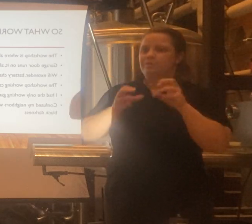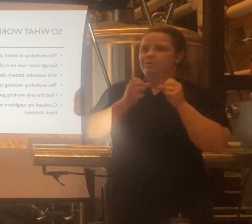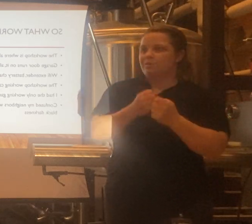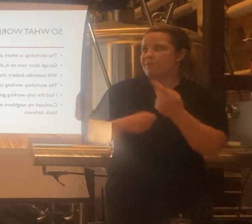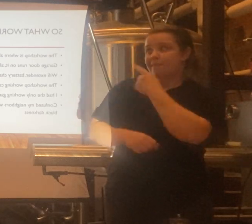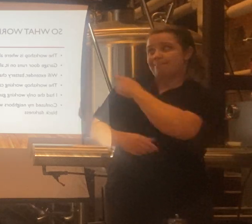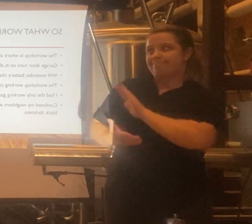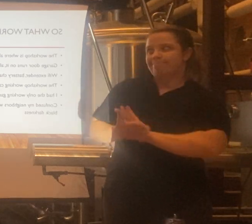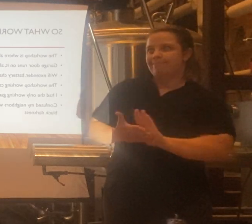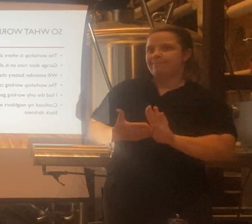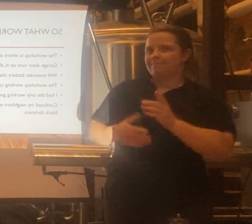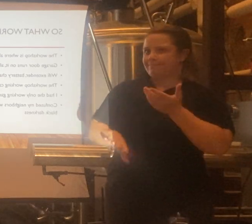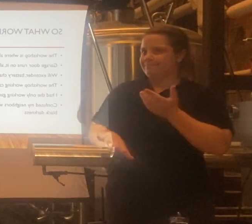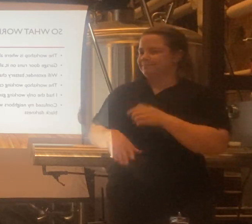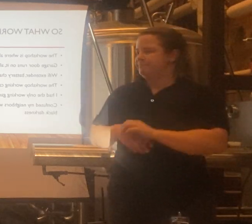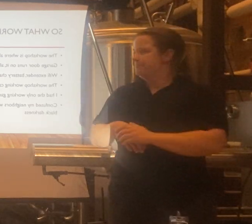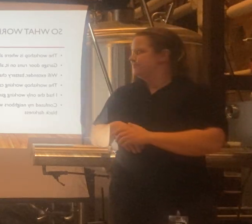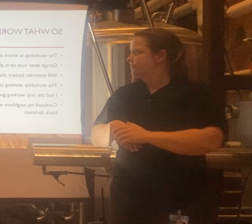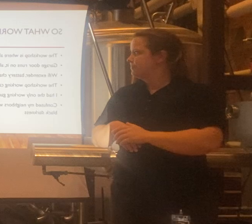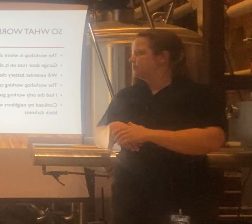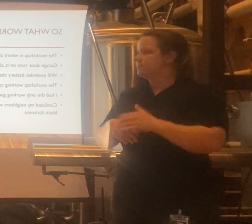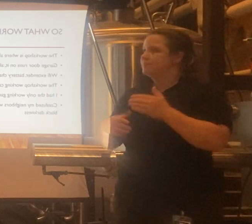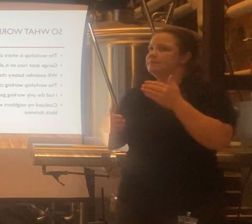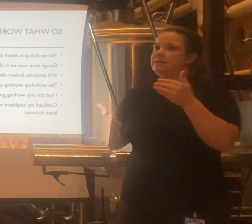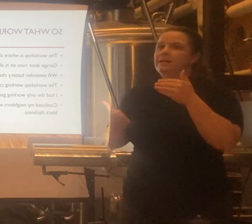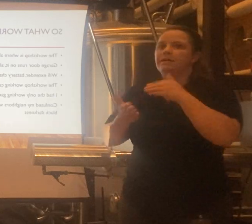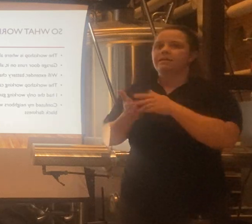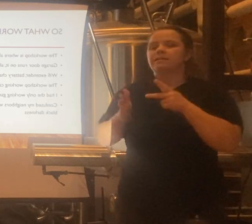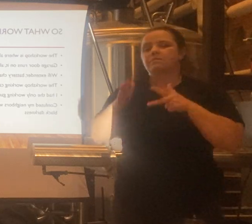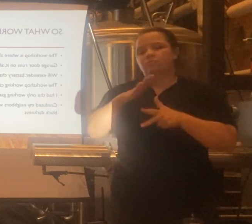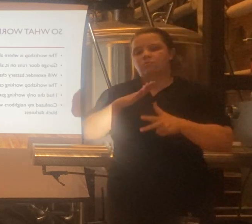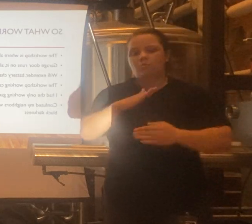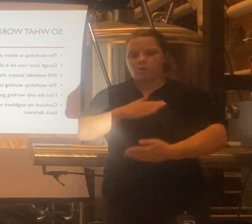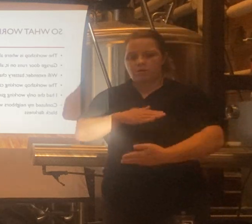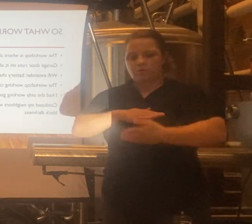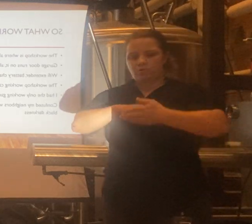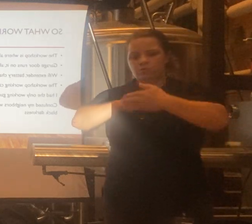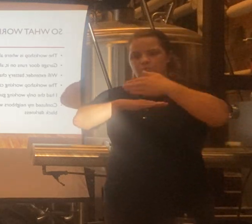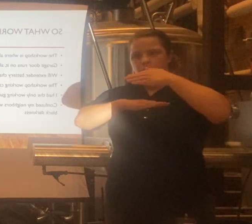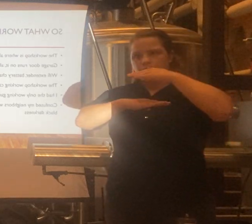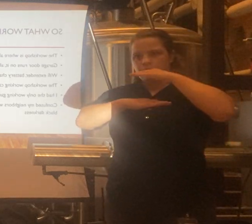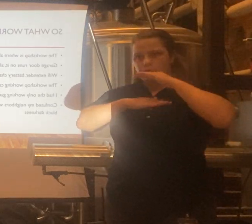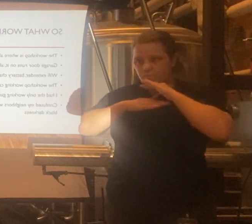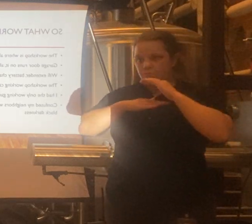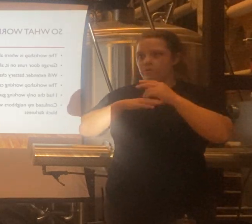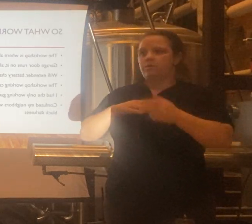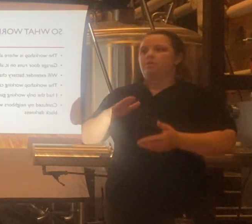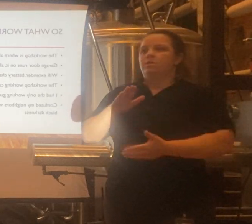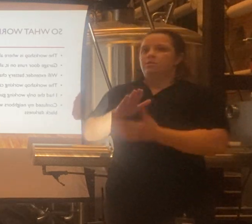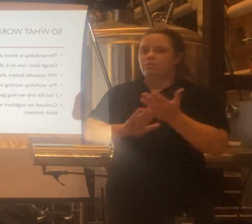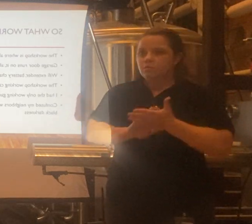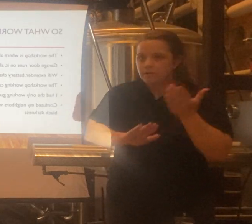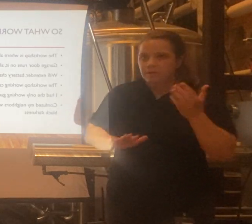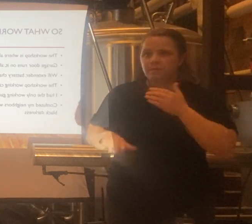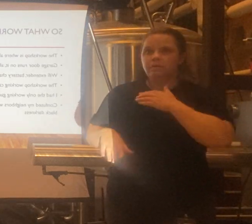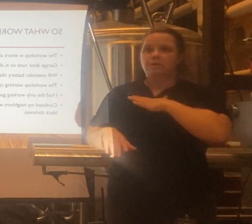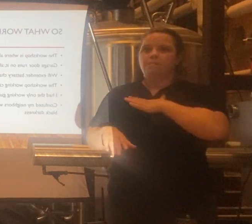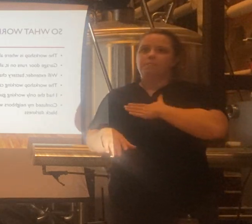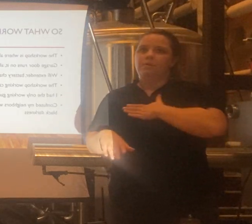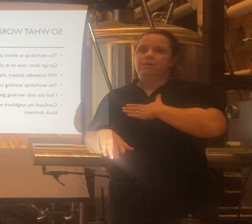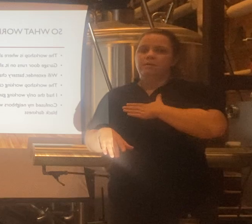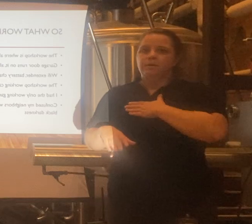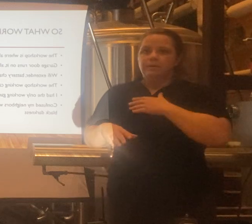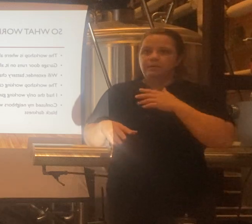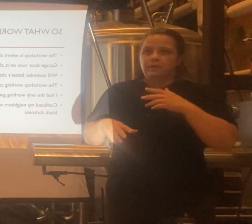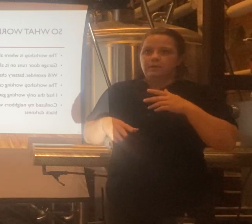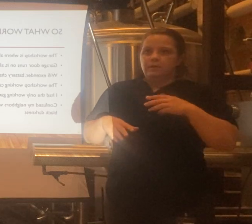workshop. And again, the garage door runs on it, all the lights, all the outlets. I can run my chop saw, I can run my small table saw,